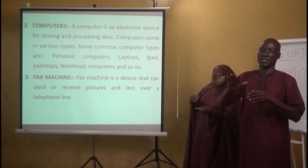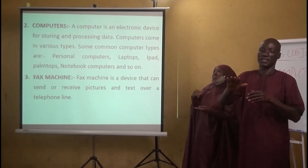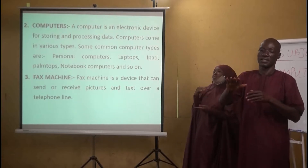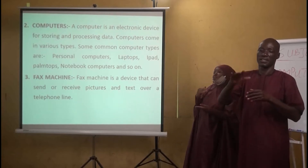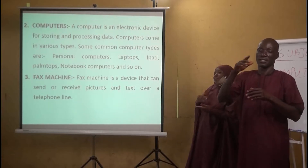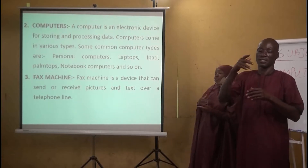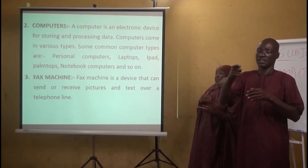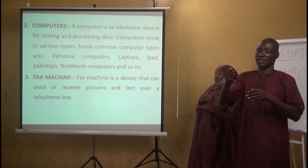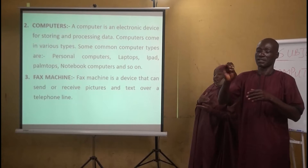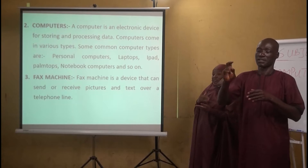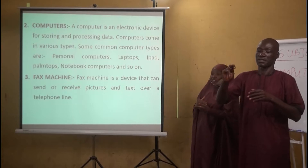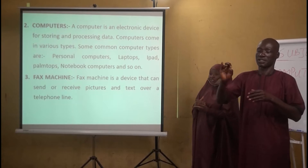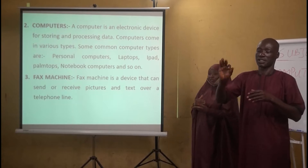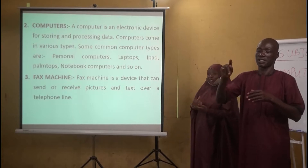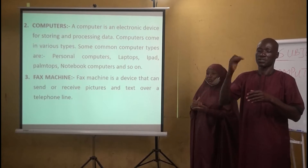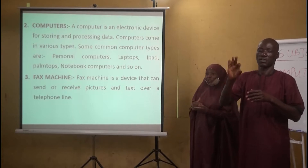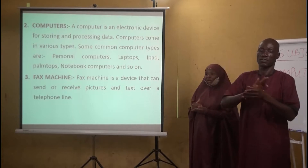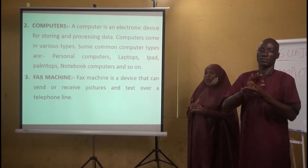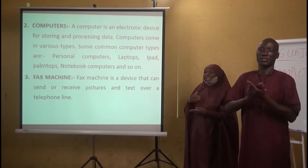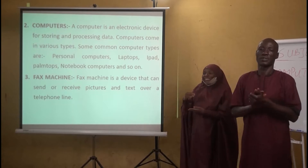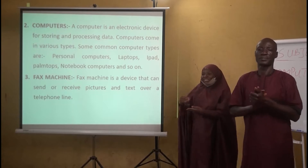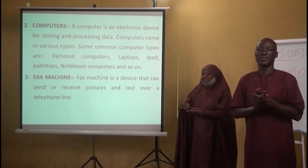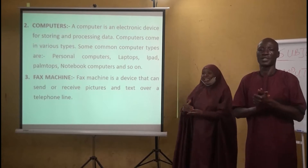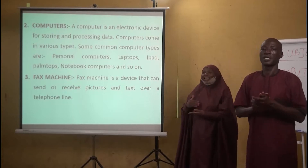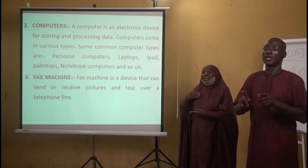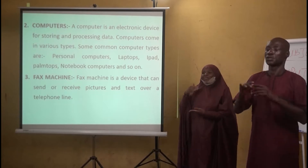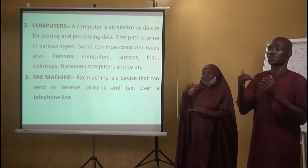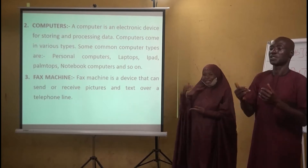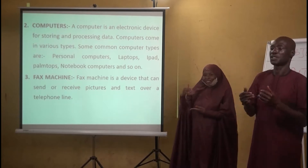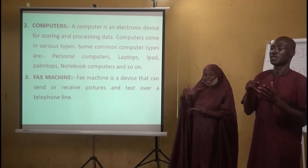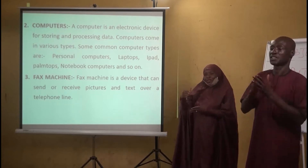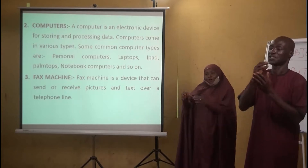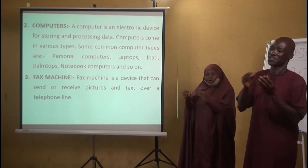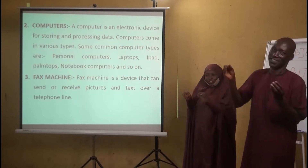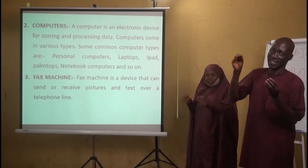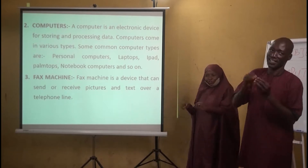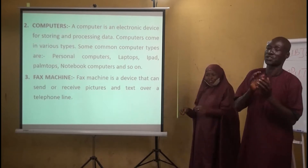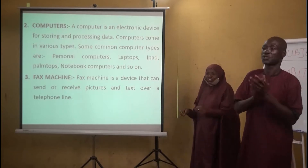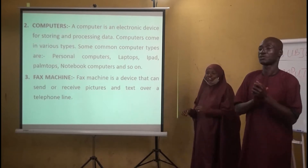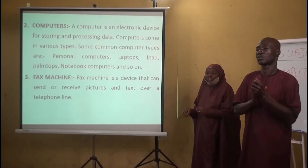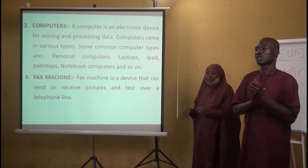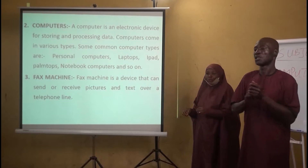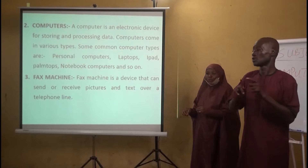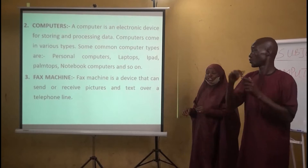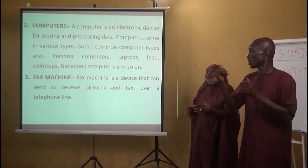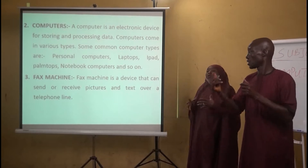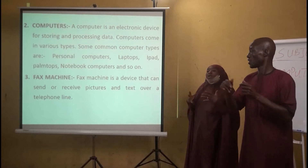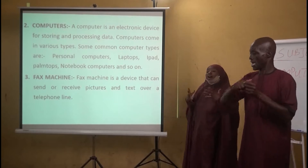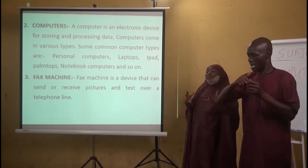the 5G network now is just an advance of the 5th generation computers, but we have the